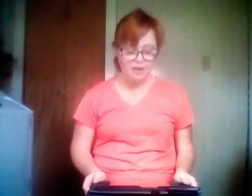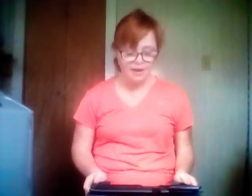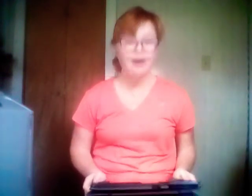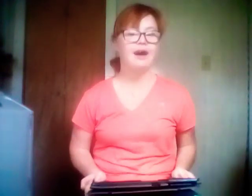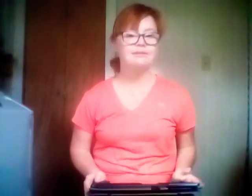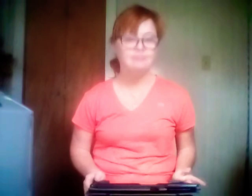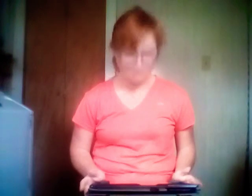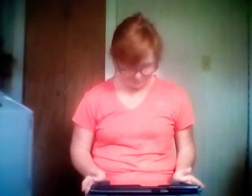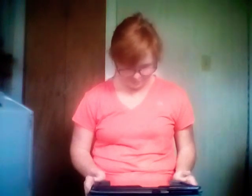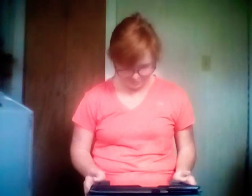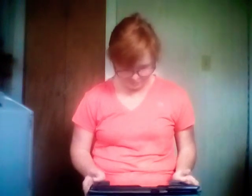Come on.